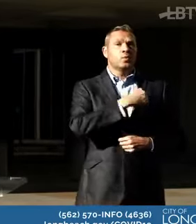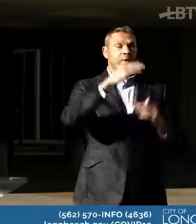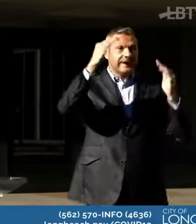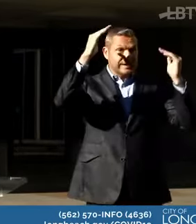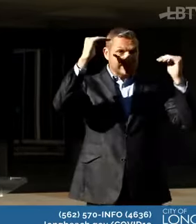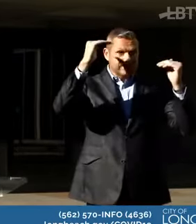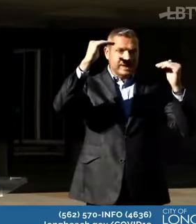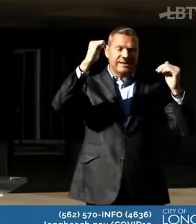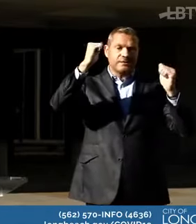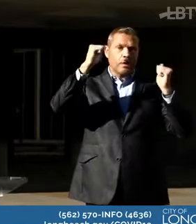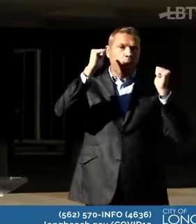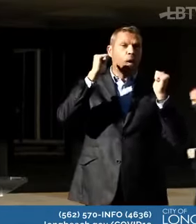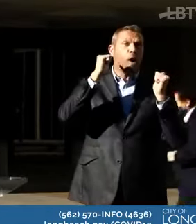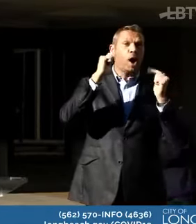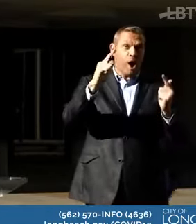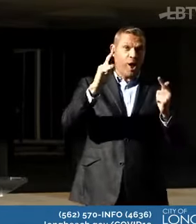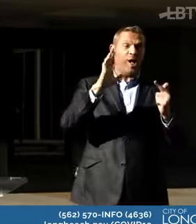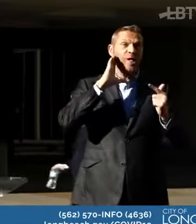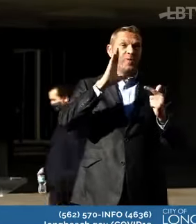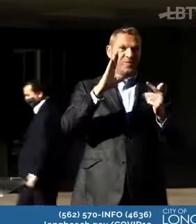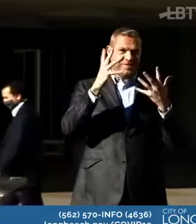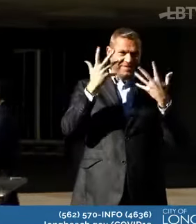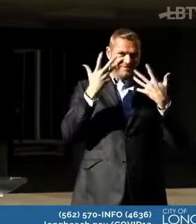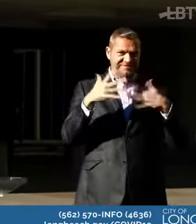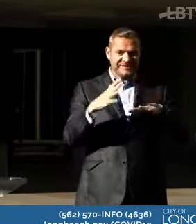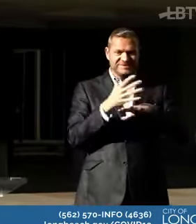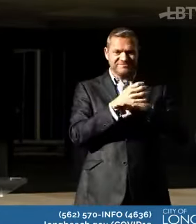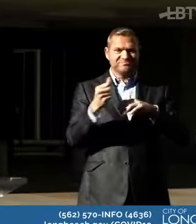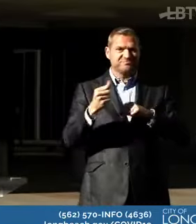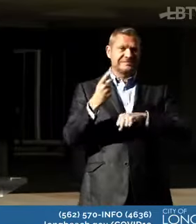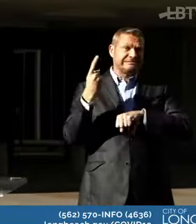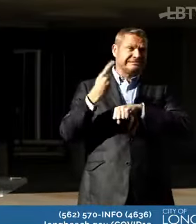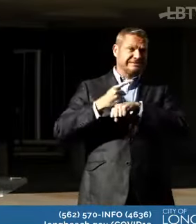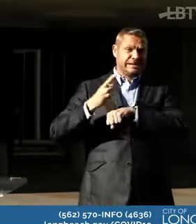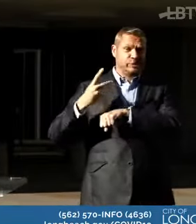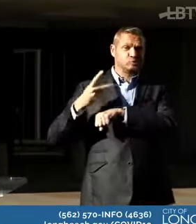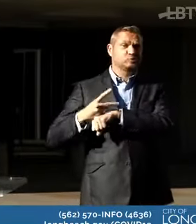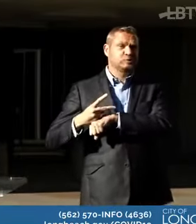those used in the next few days.